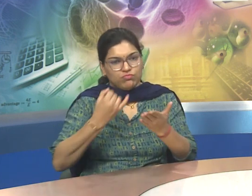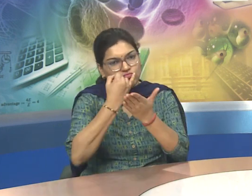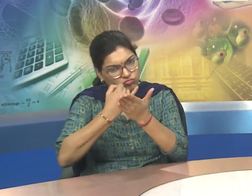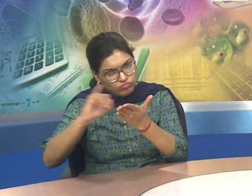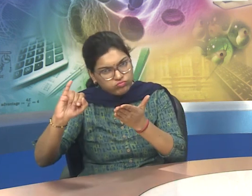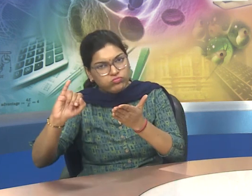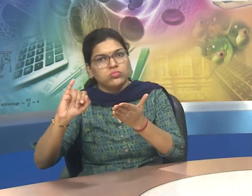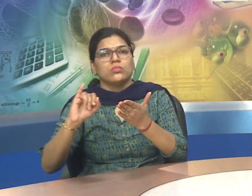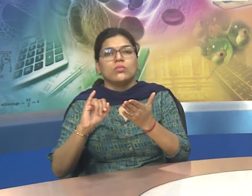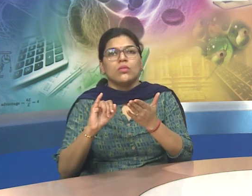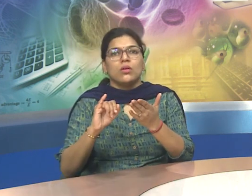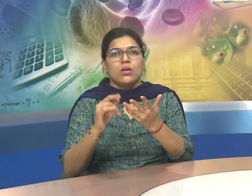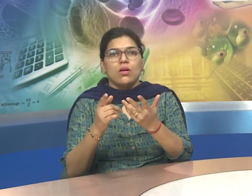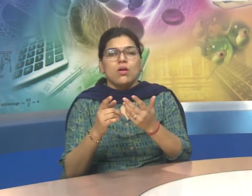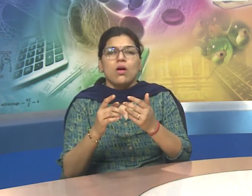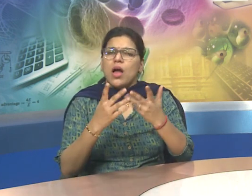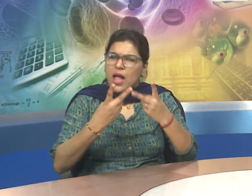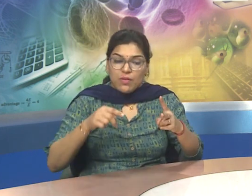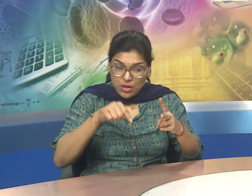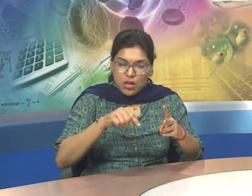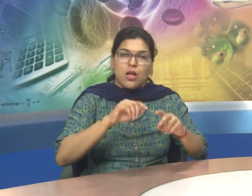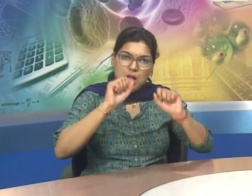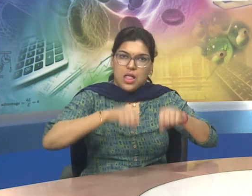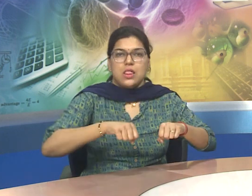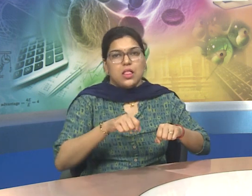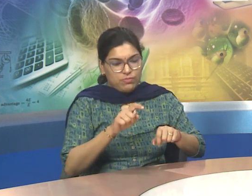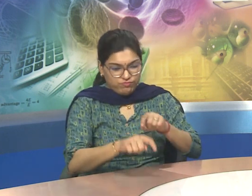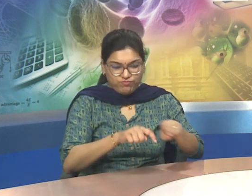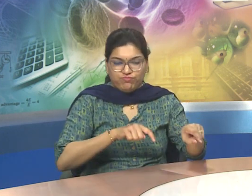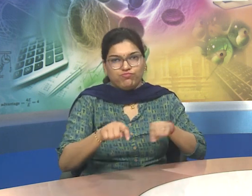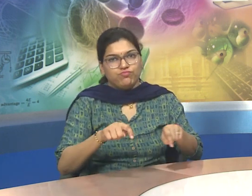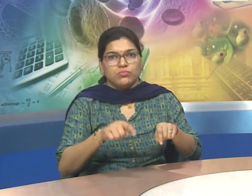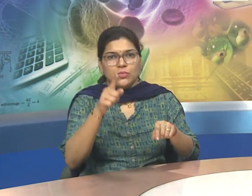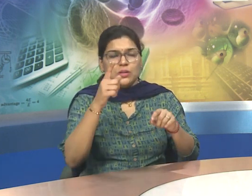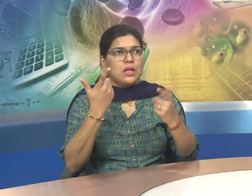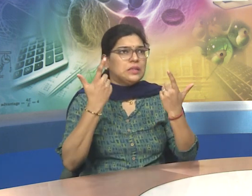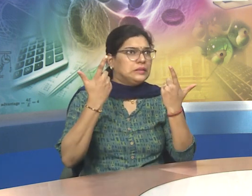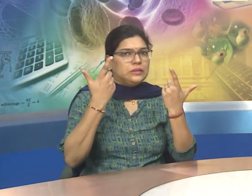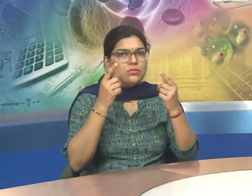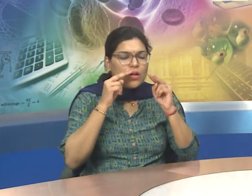mathematical calculations, plus, minus, operation signs, comma, and grammar